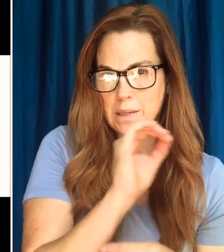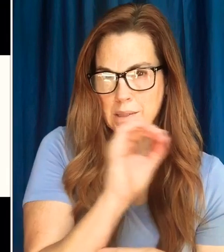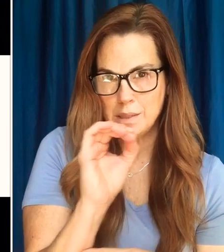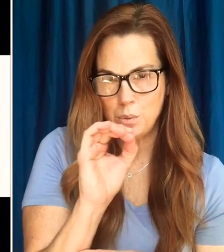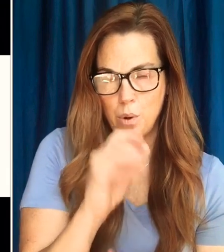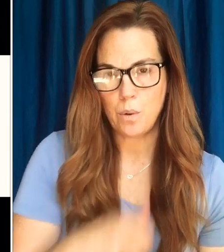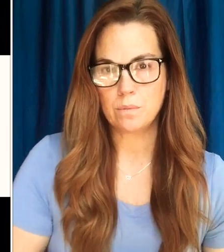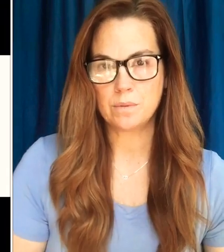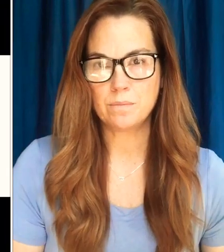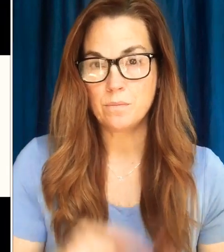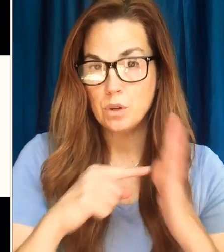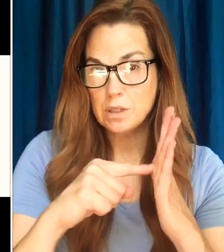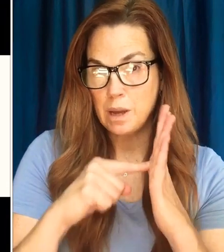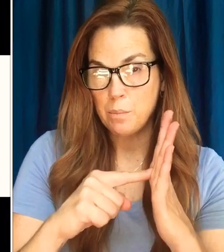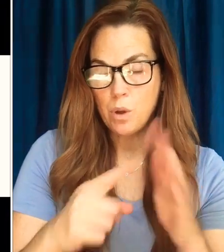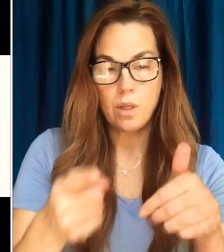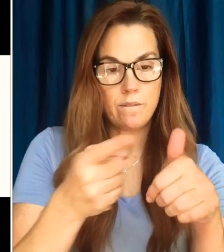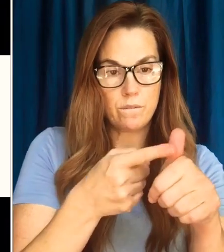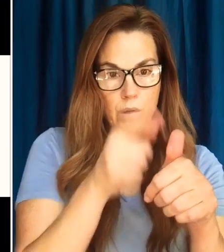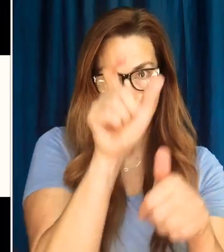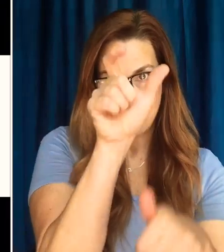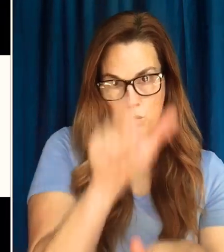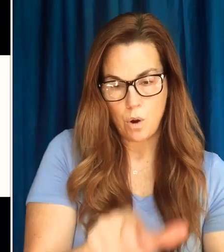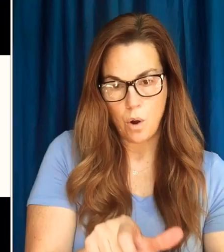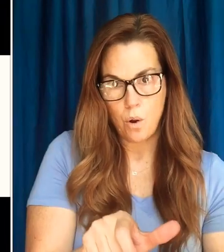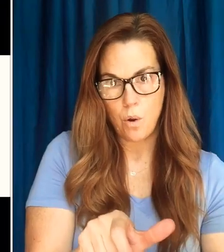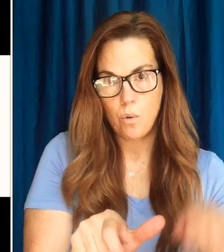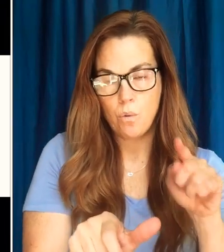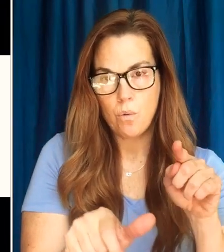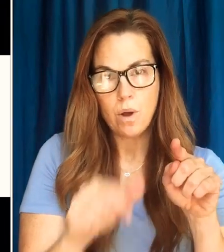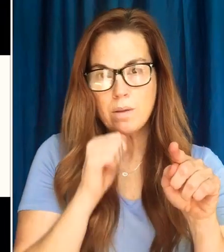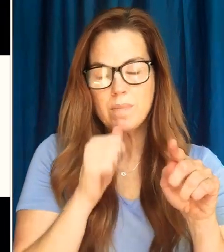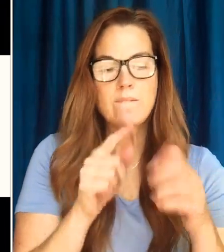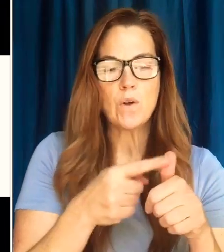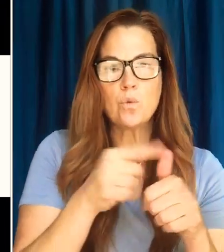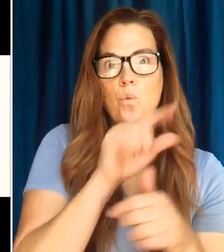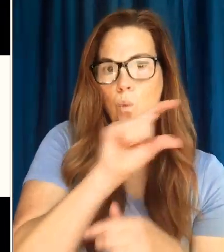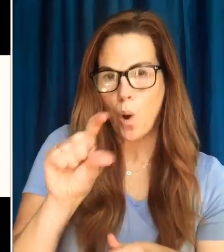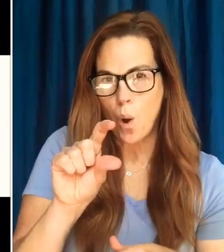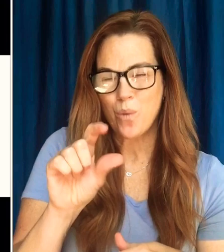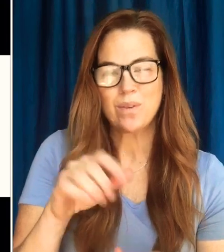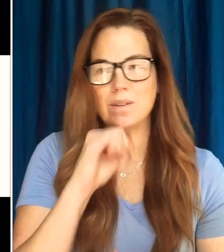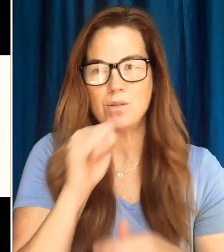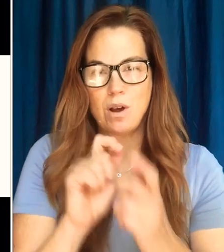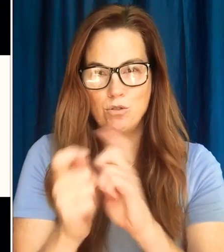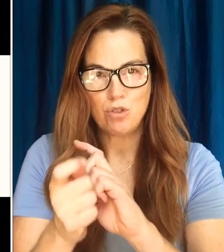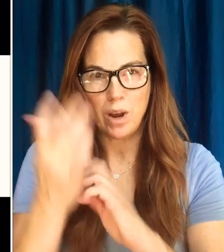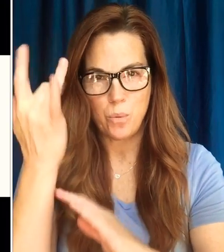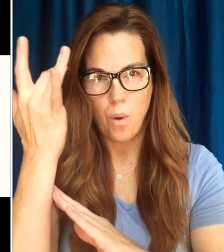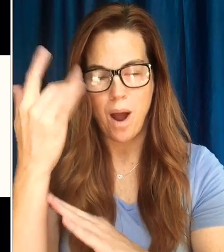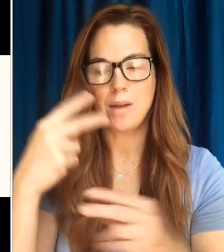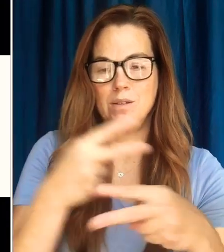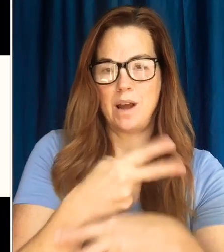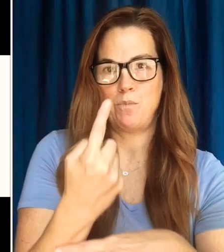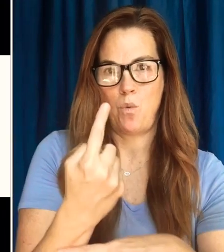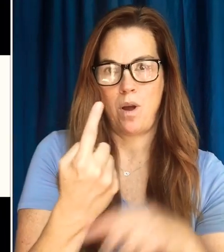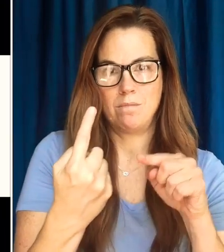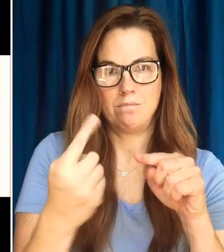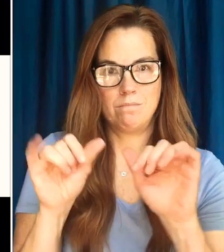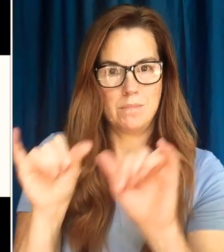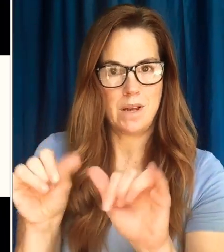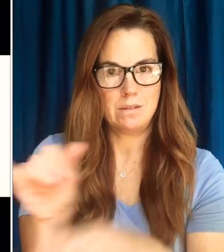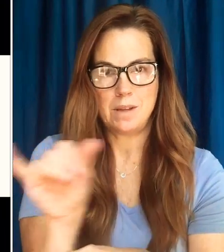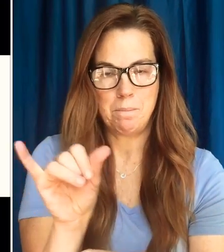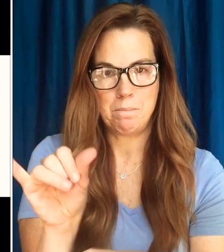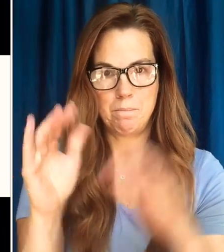times 1 equals itself. But in the second row, the decimal shifted from 28.6 to